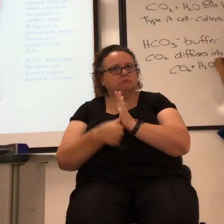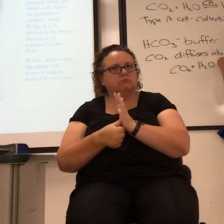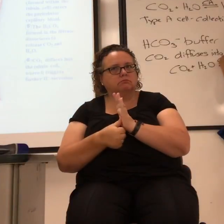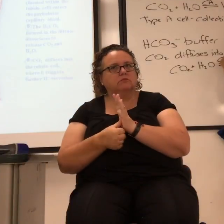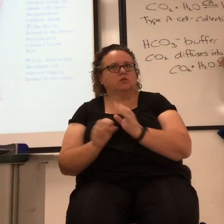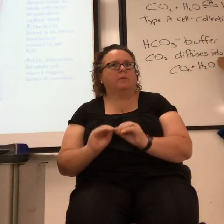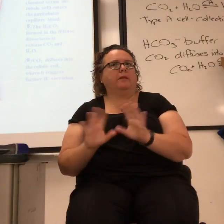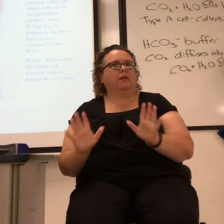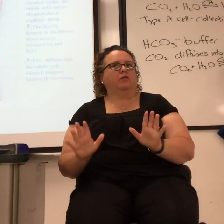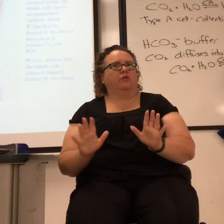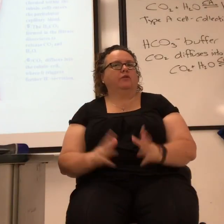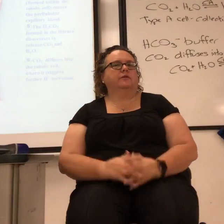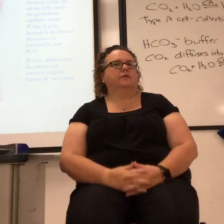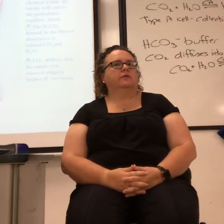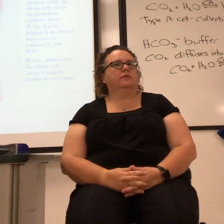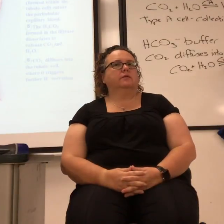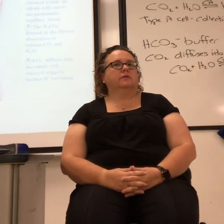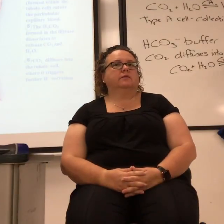clear.